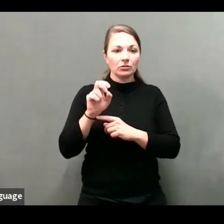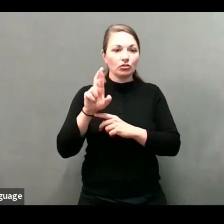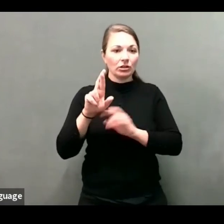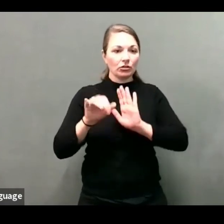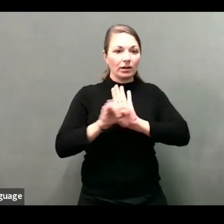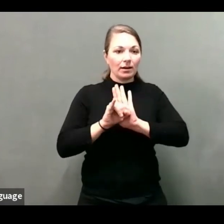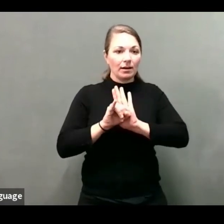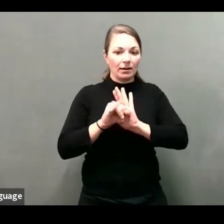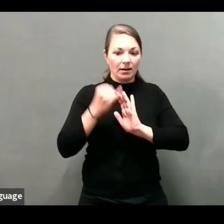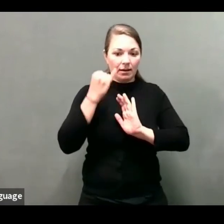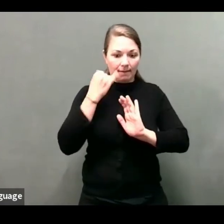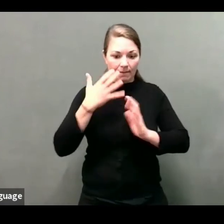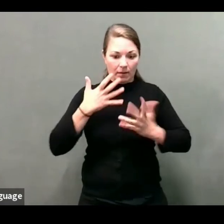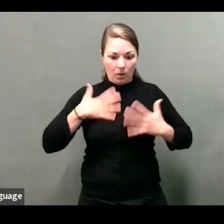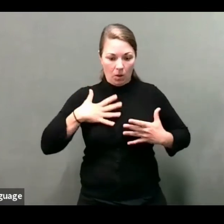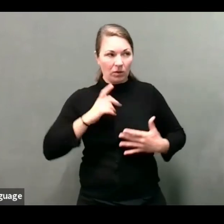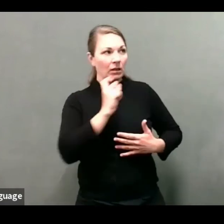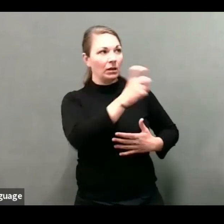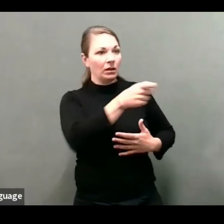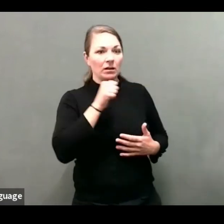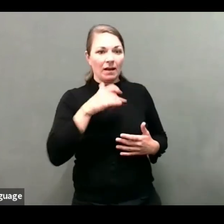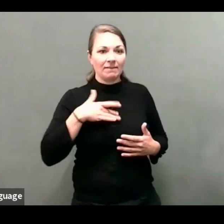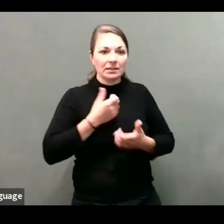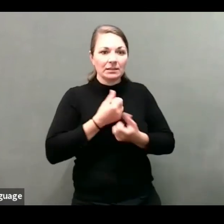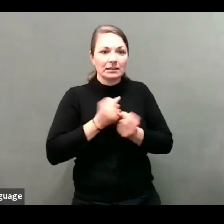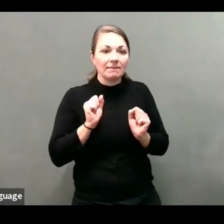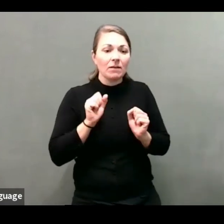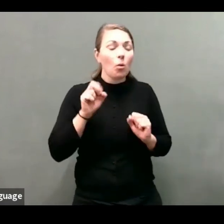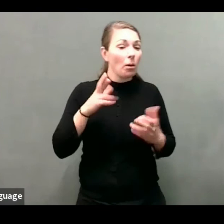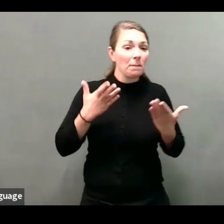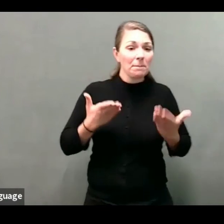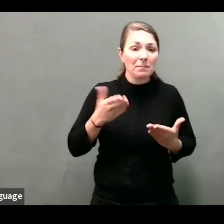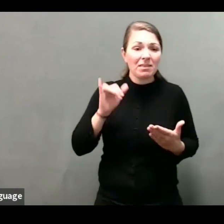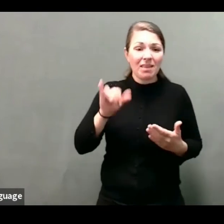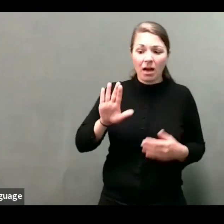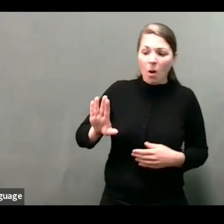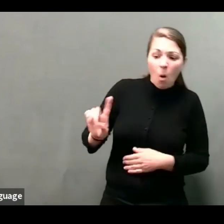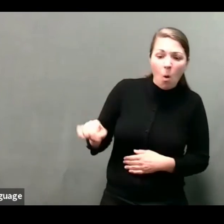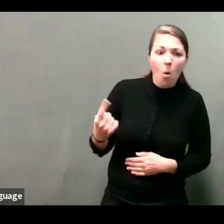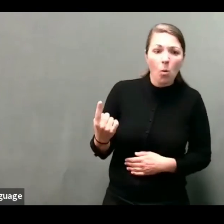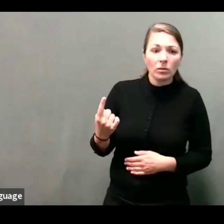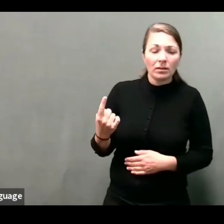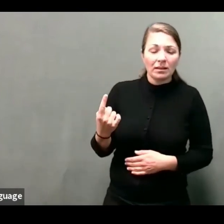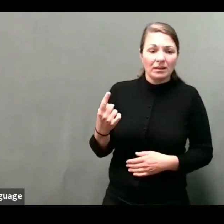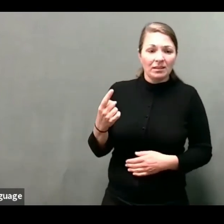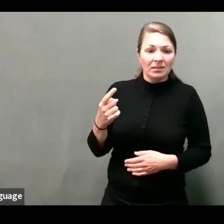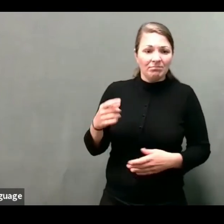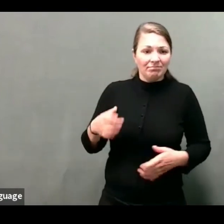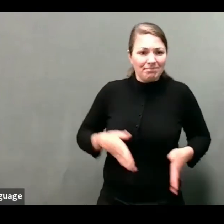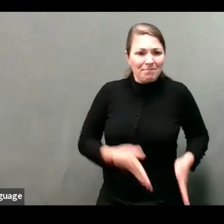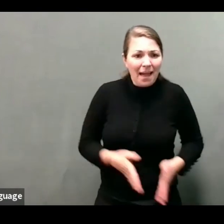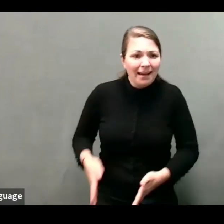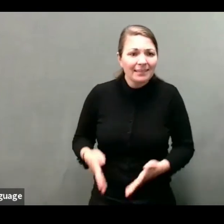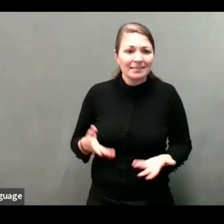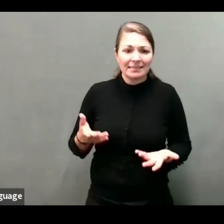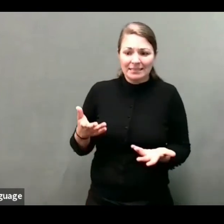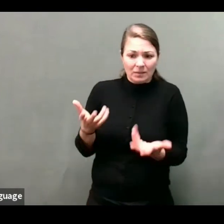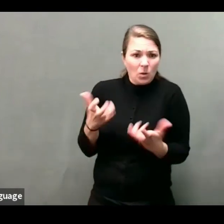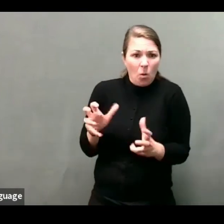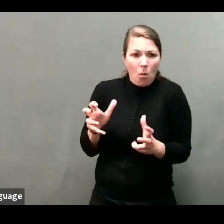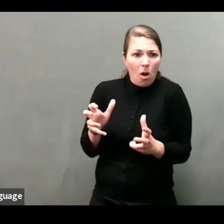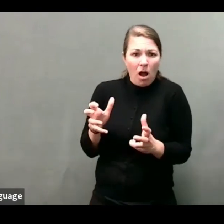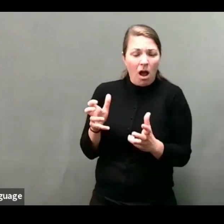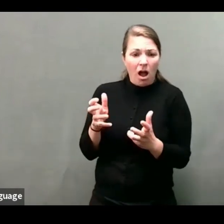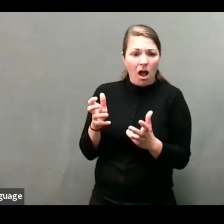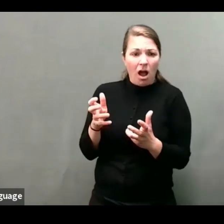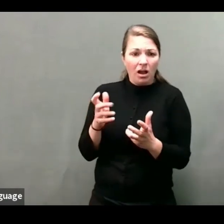be unsafe. Maybe it's their only pair of jeans, and so losing that would be pretty catastrophic. Maybe it's a really